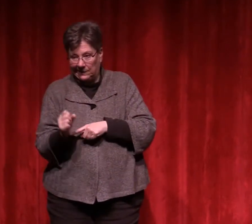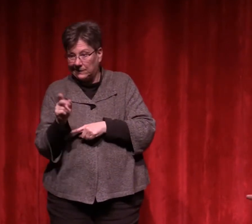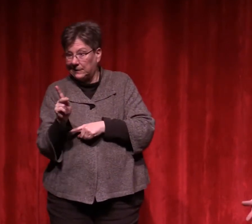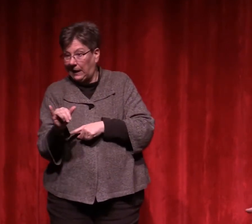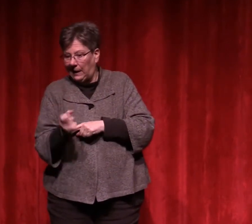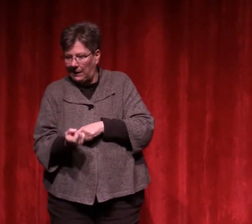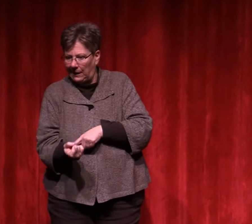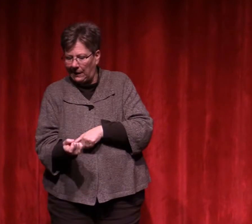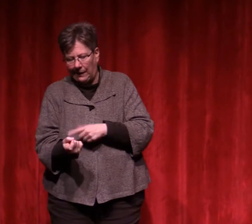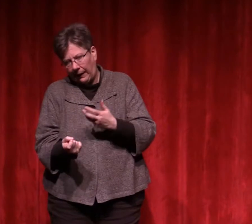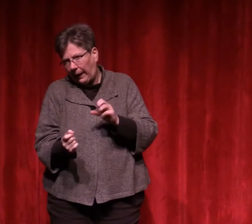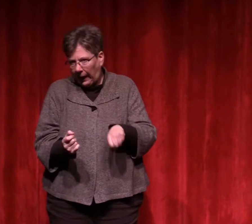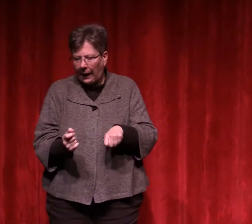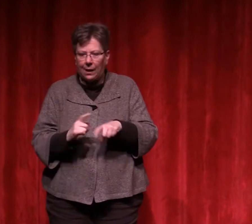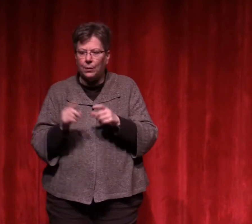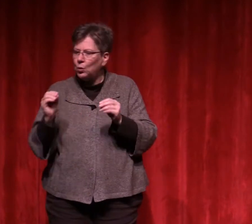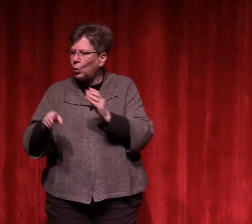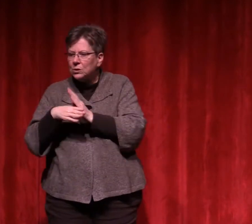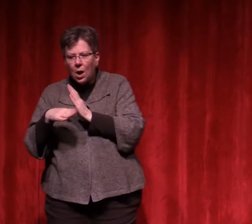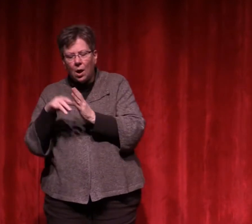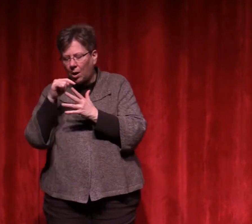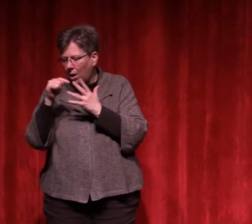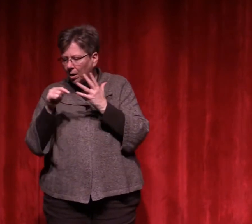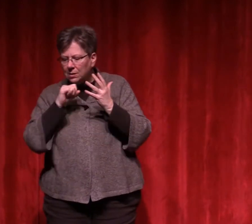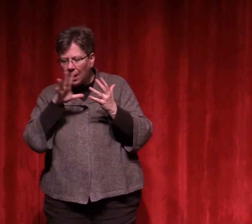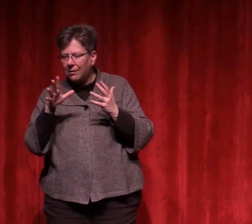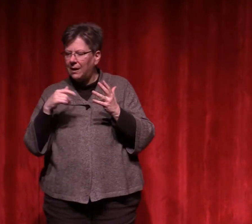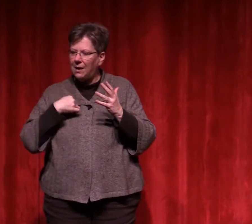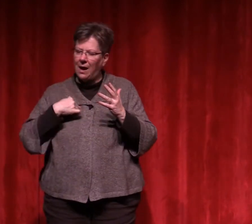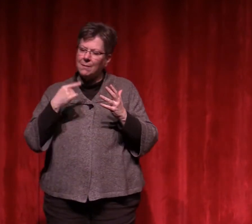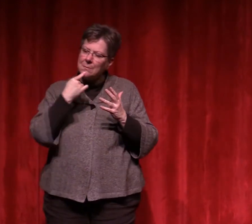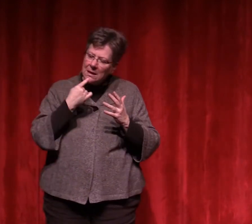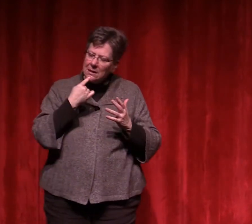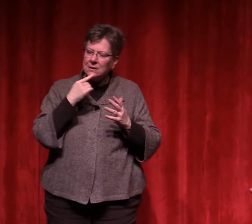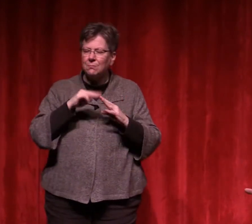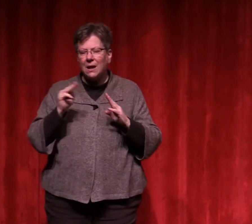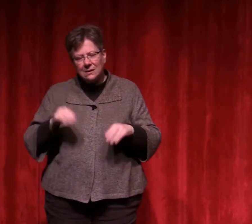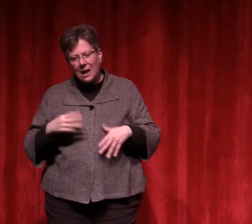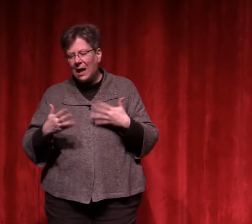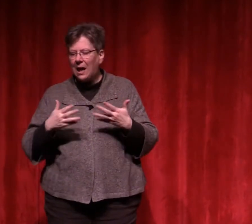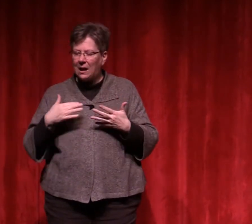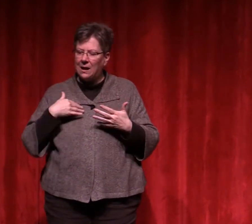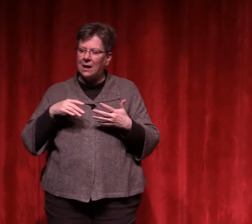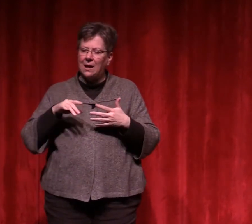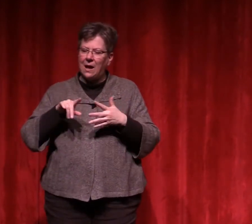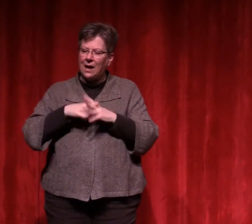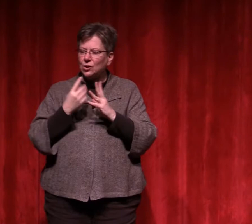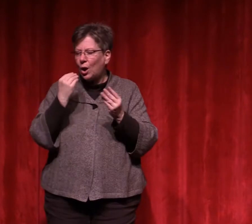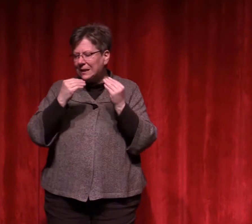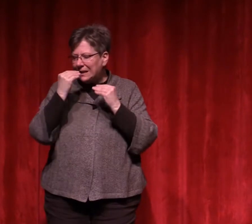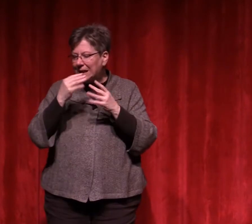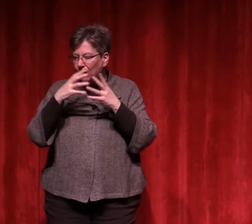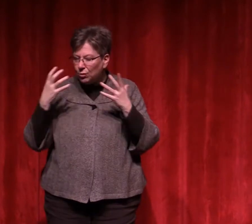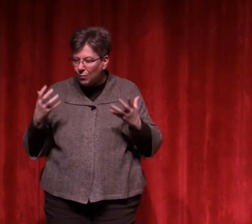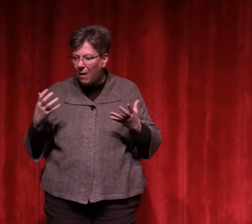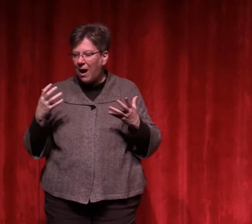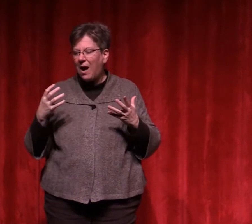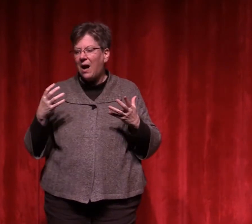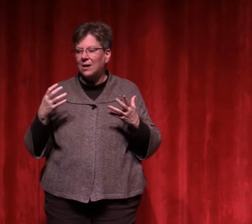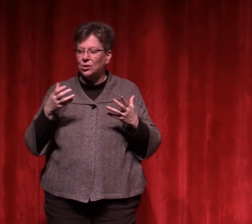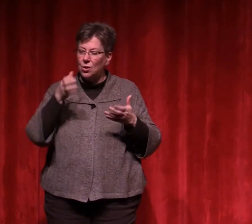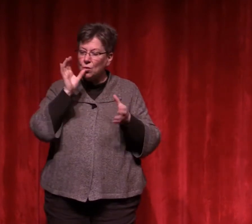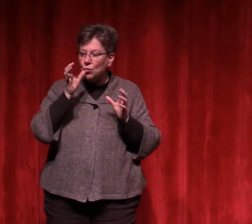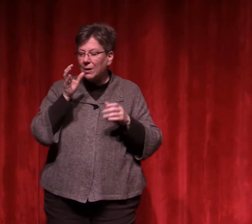No soccer, none of that. So I don't know. I was missing Montana. Started eating too much and